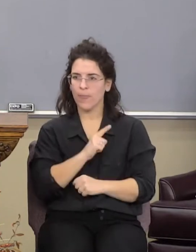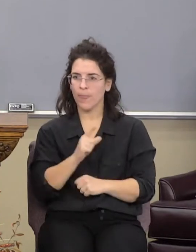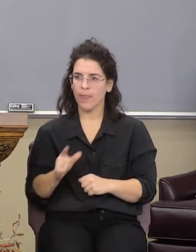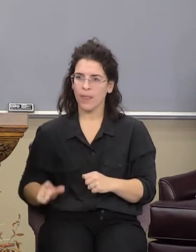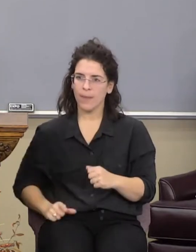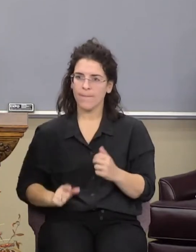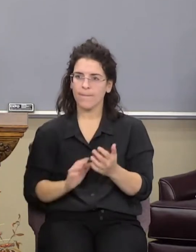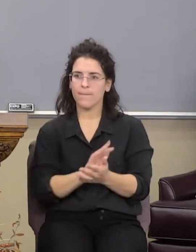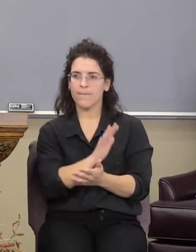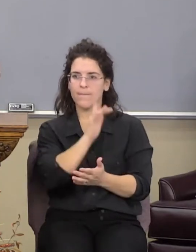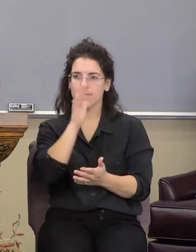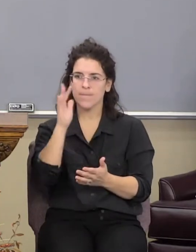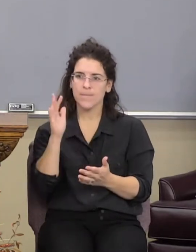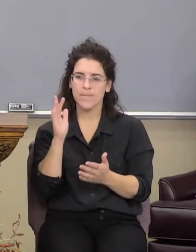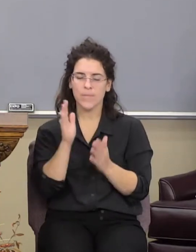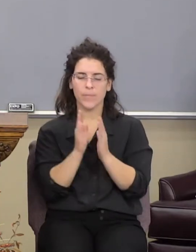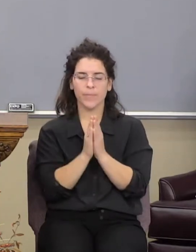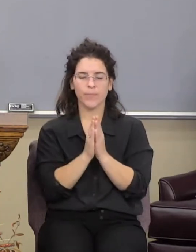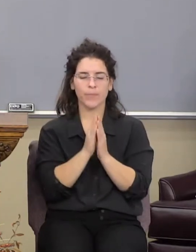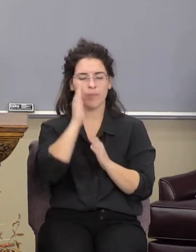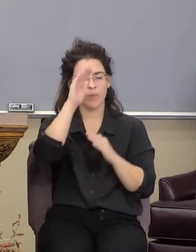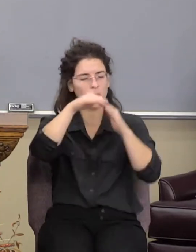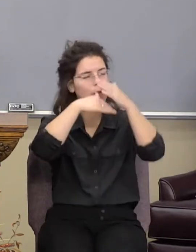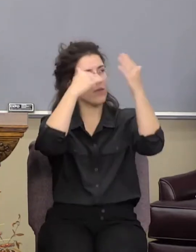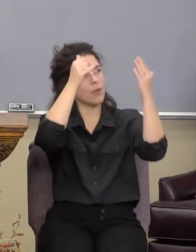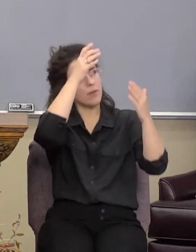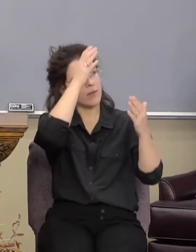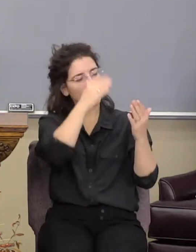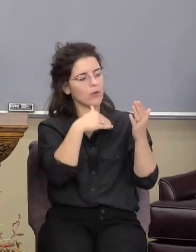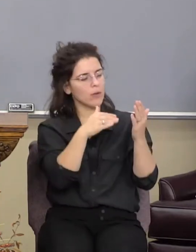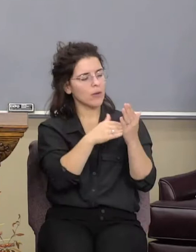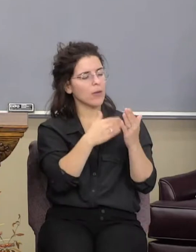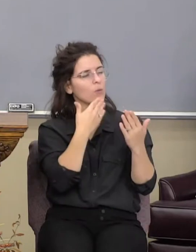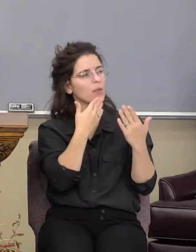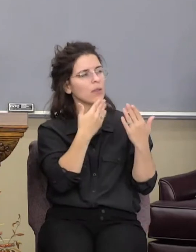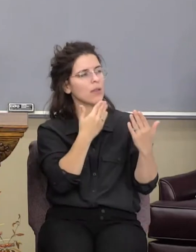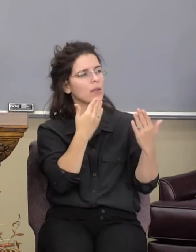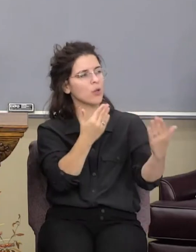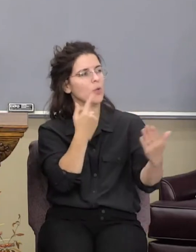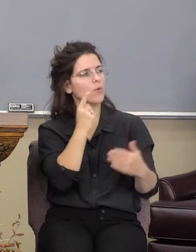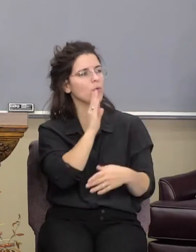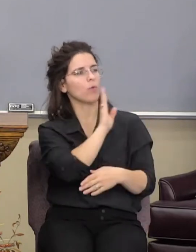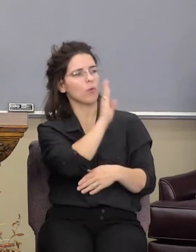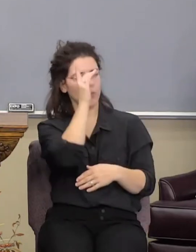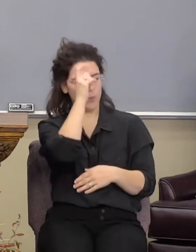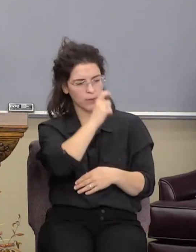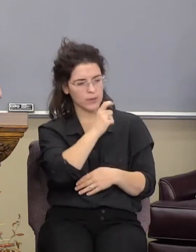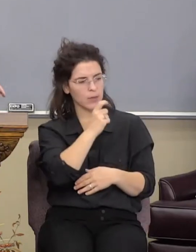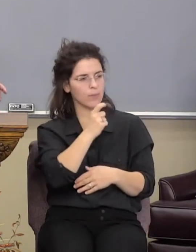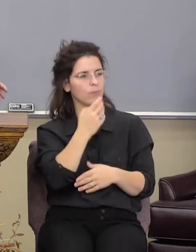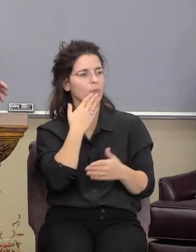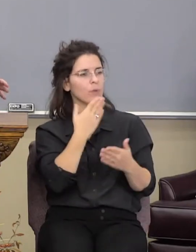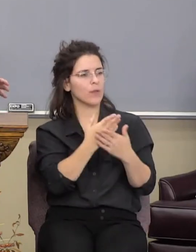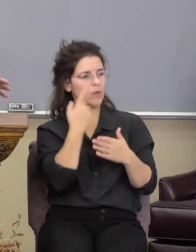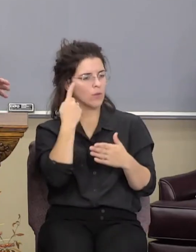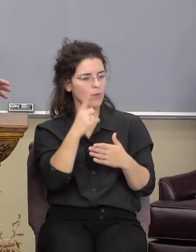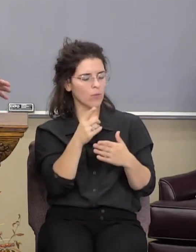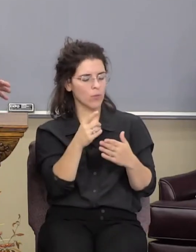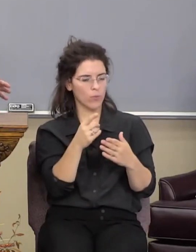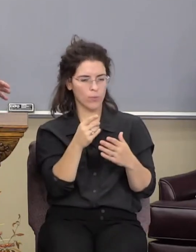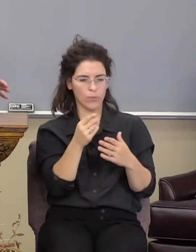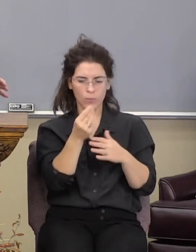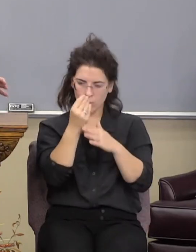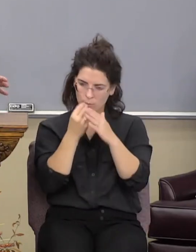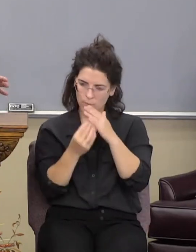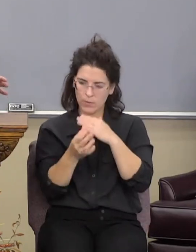Lord of glory." Our Heavenly Father, again, we thank you for your wisdom. We thank you for the revelation of the